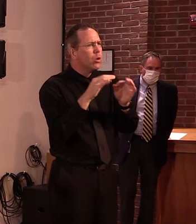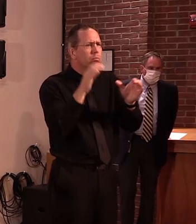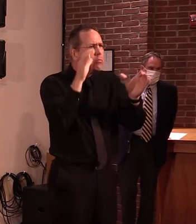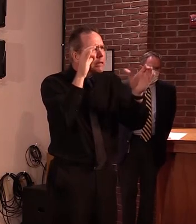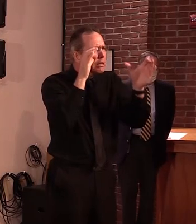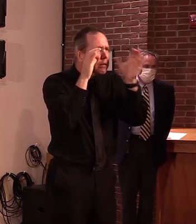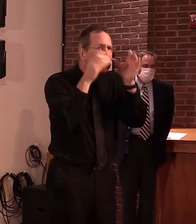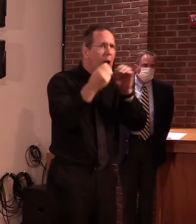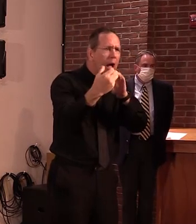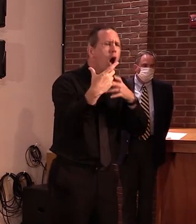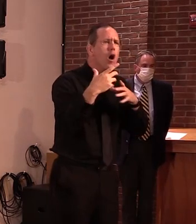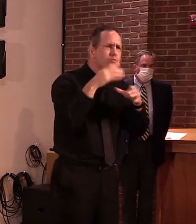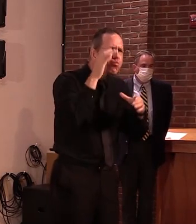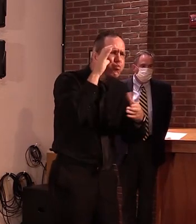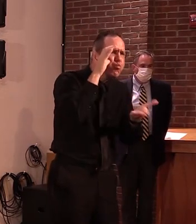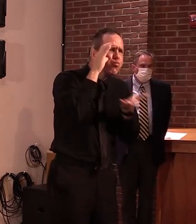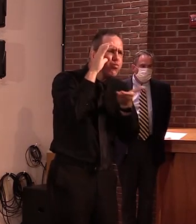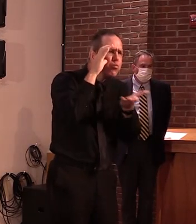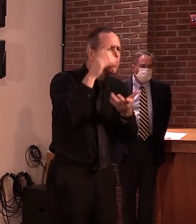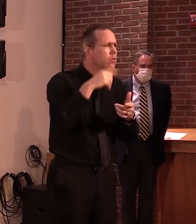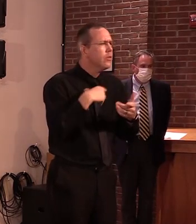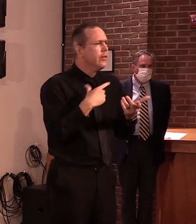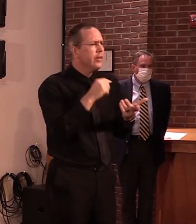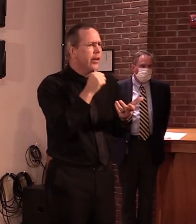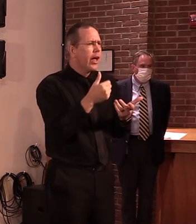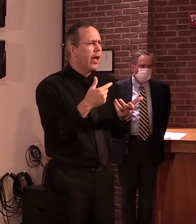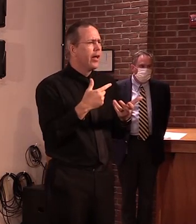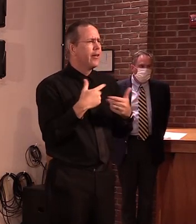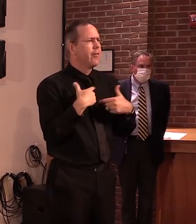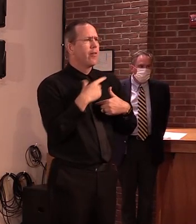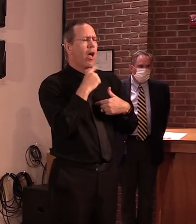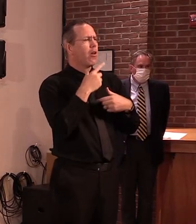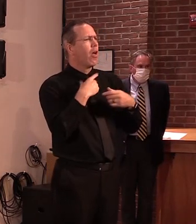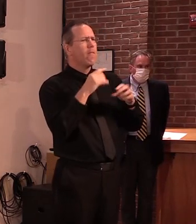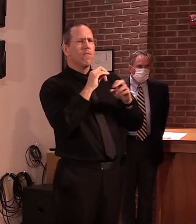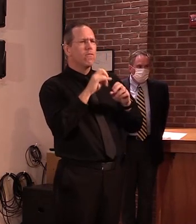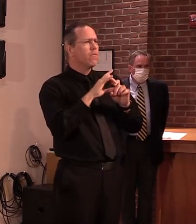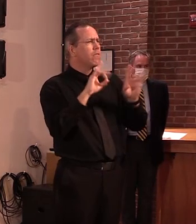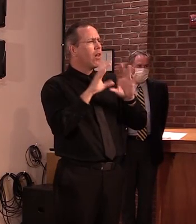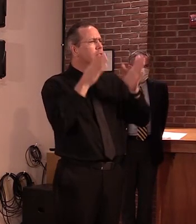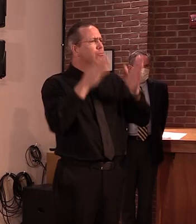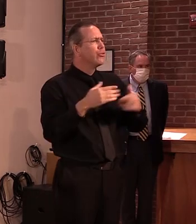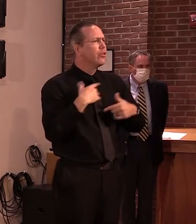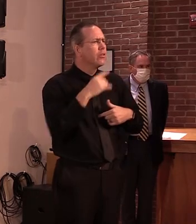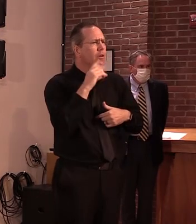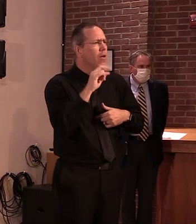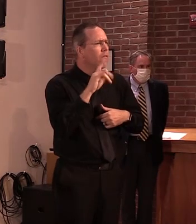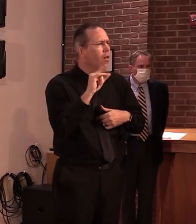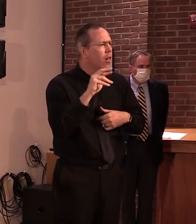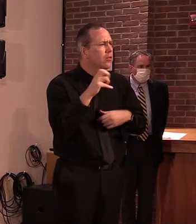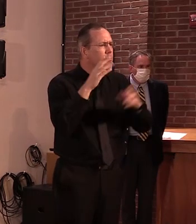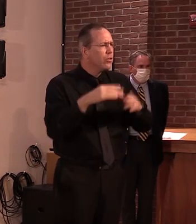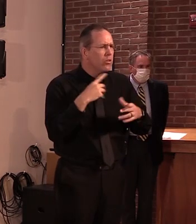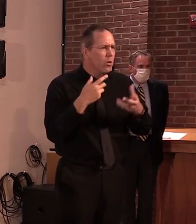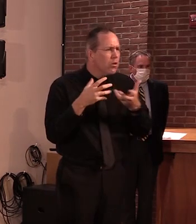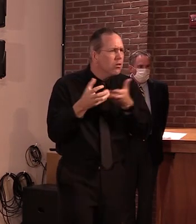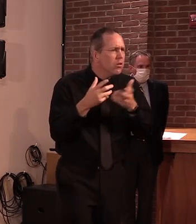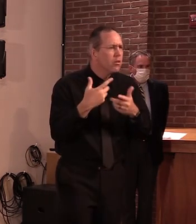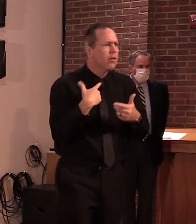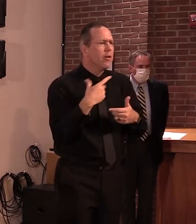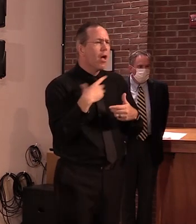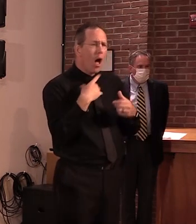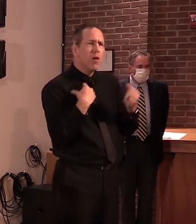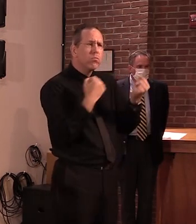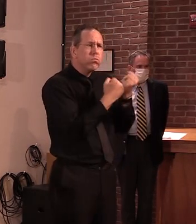Again, I'm a promoter, advocate for law enforcement and public safety in general. So I'm not